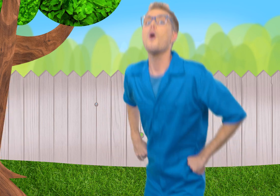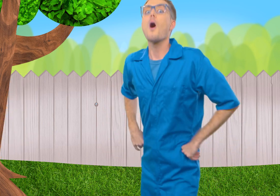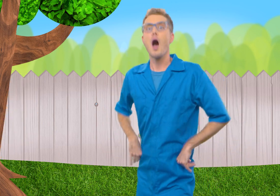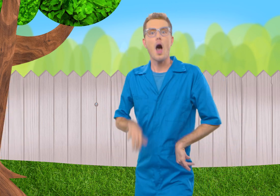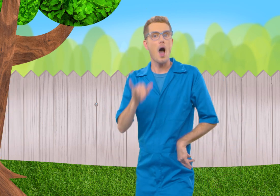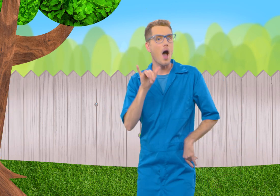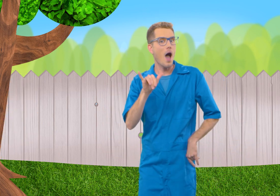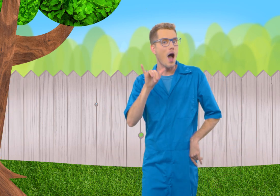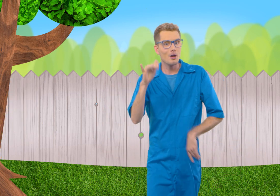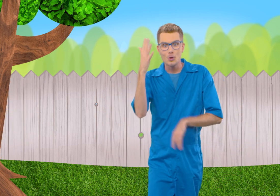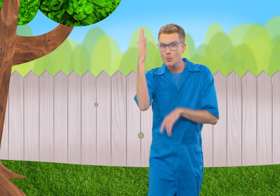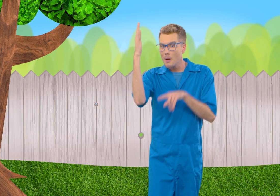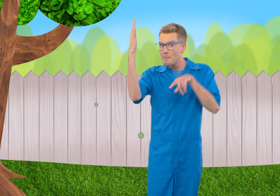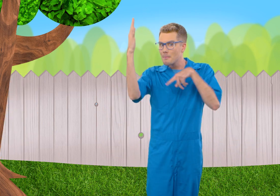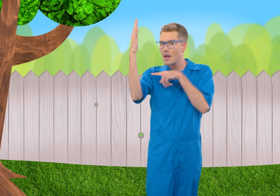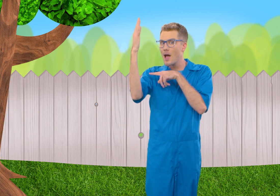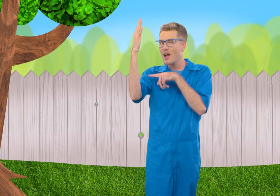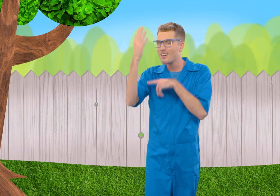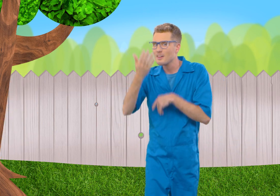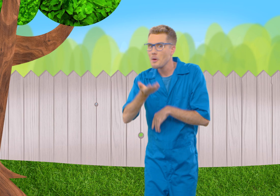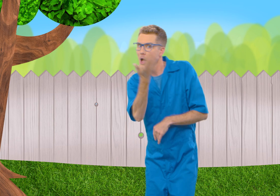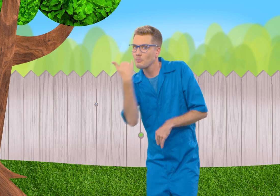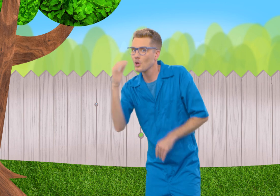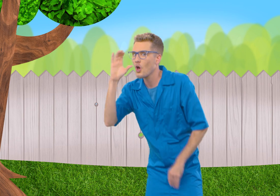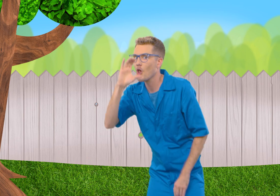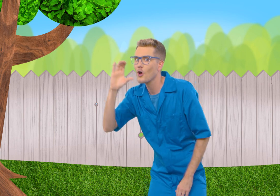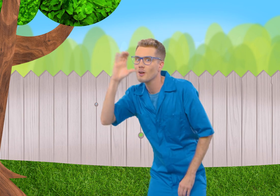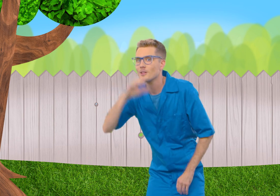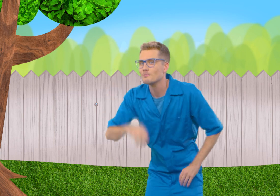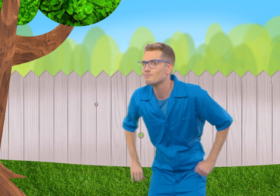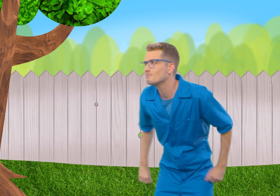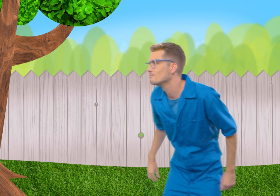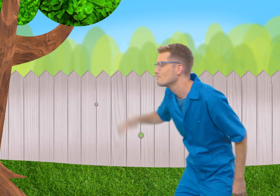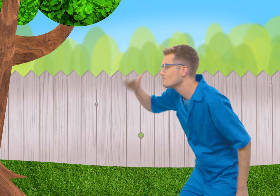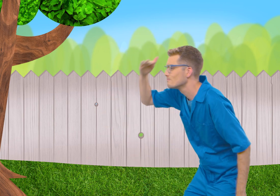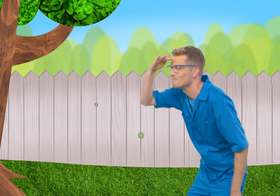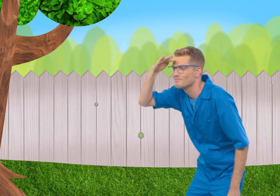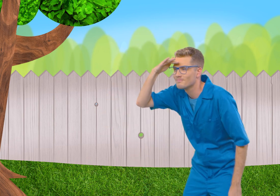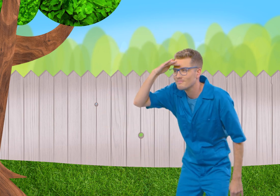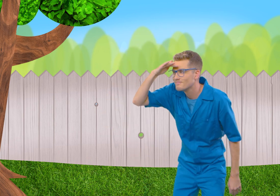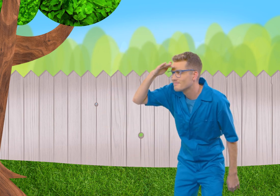Oh, behind the tree? Let's go see.